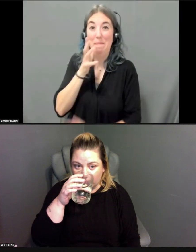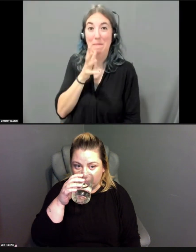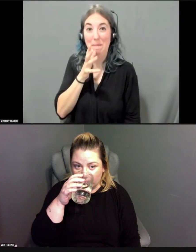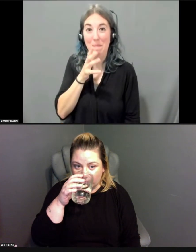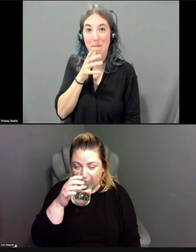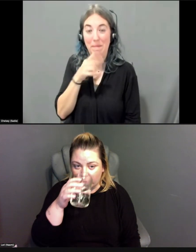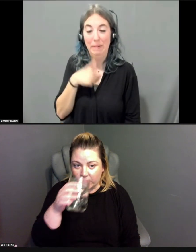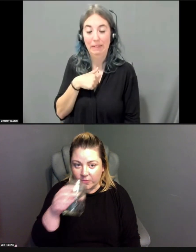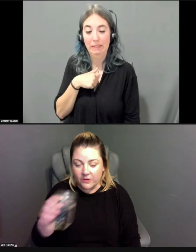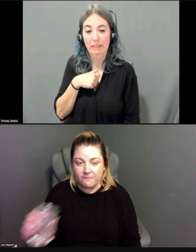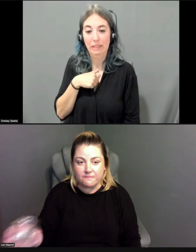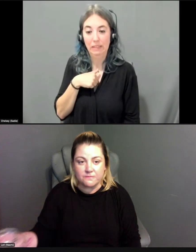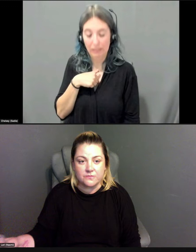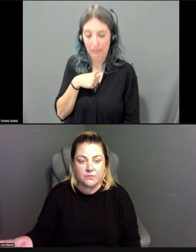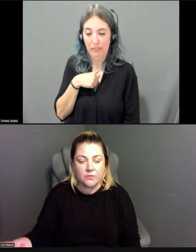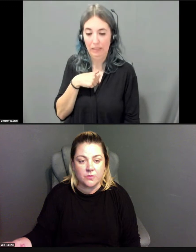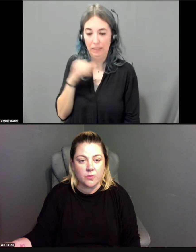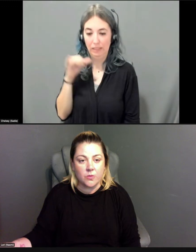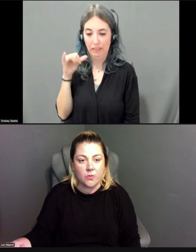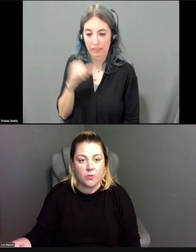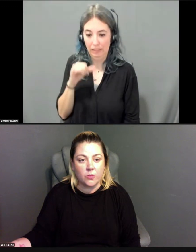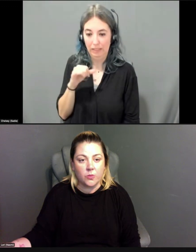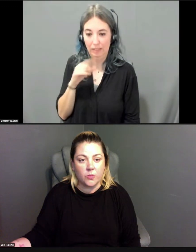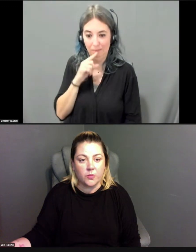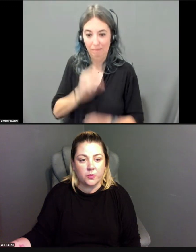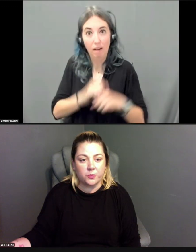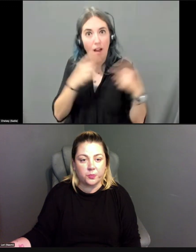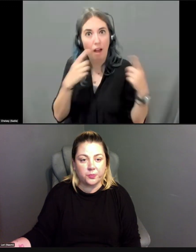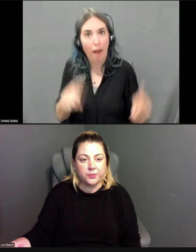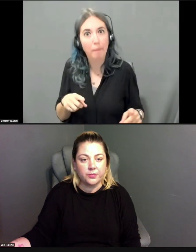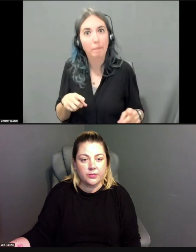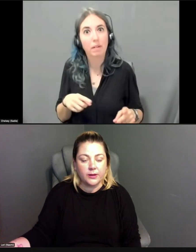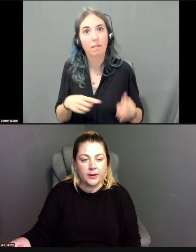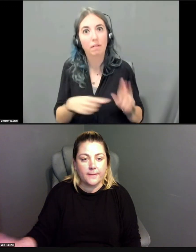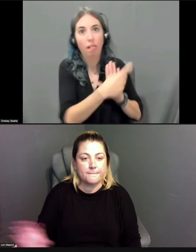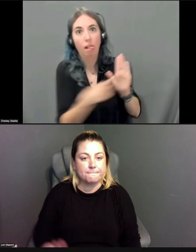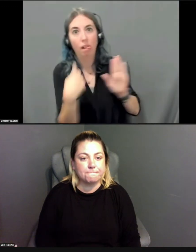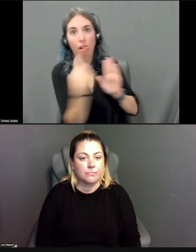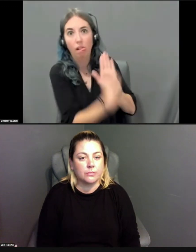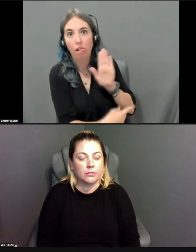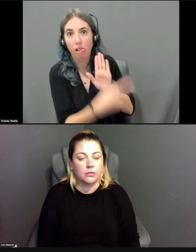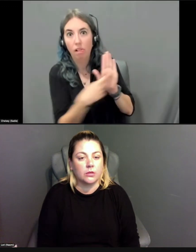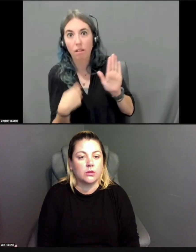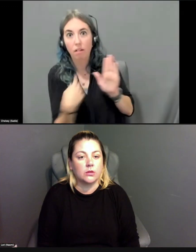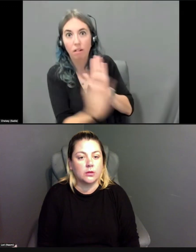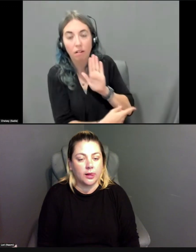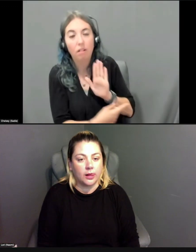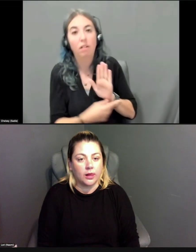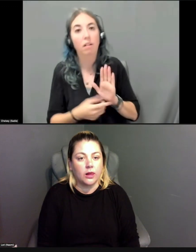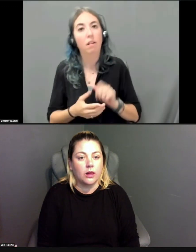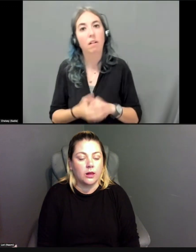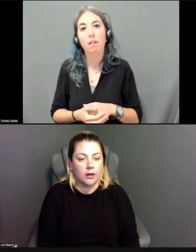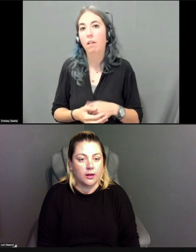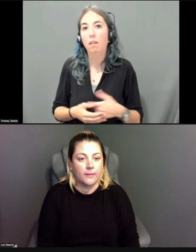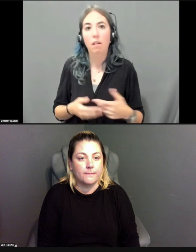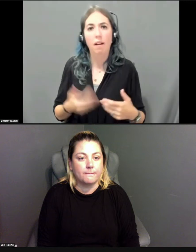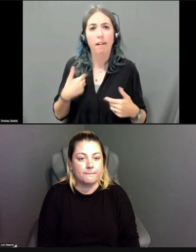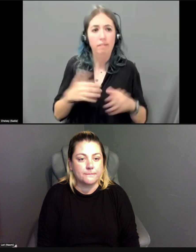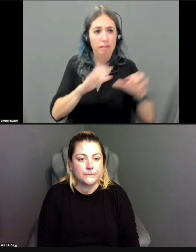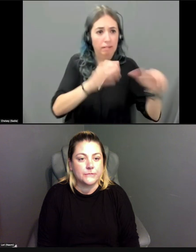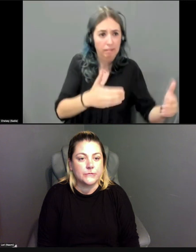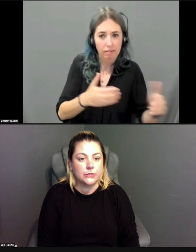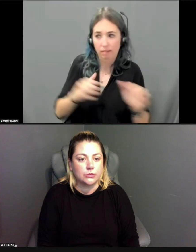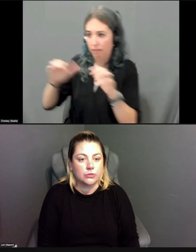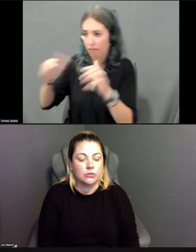happens with this same type of us versus them mentality with how you raise your kids, with all of these